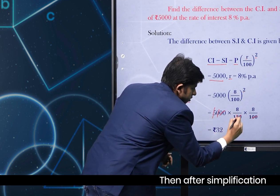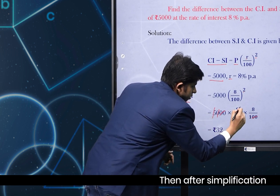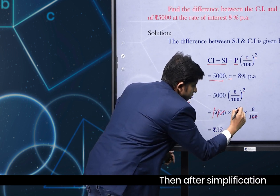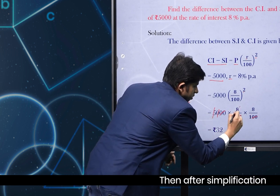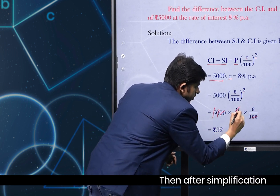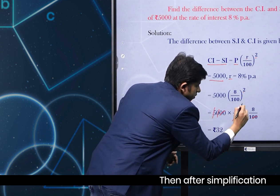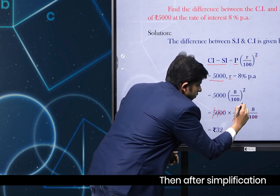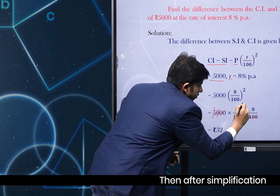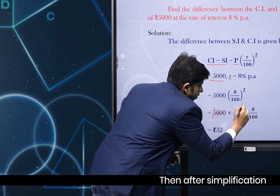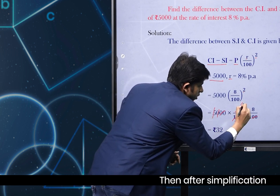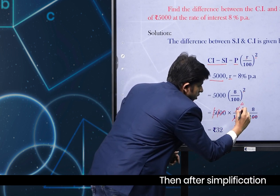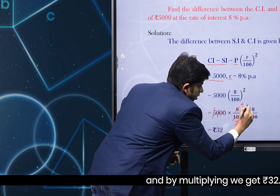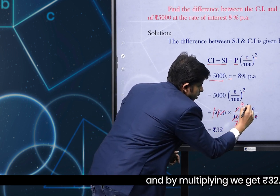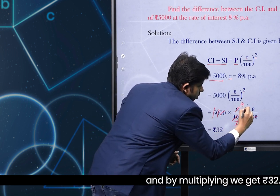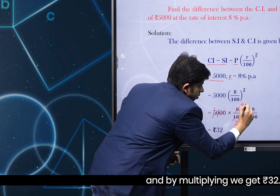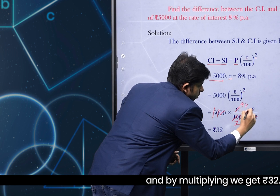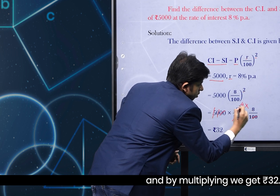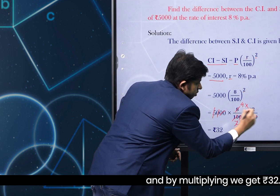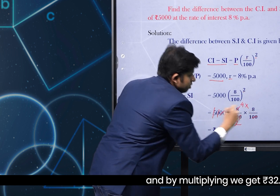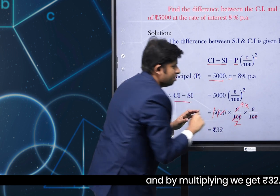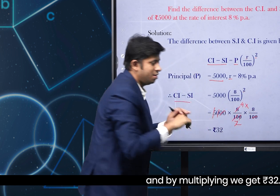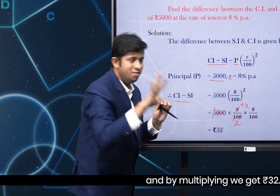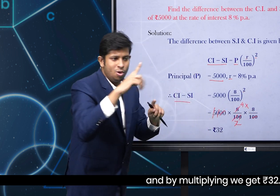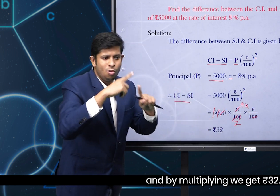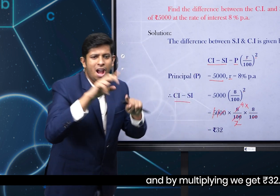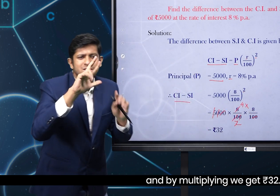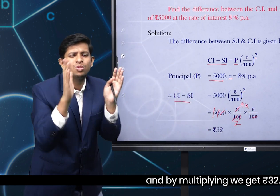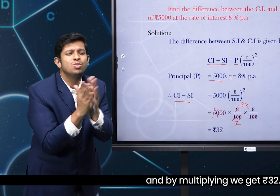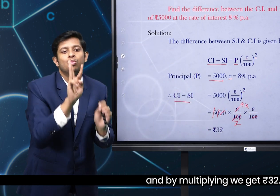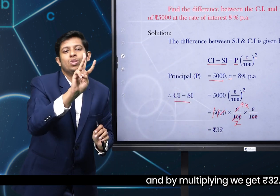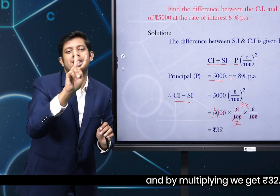Then after simplification and by multiplying we get 32 rupees.